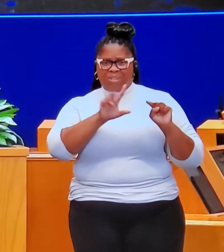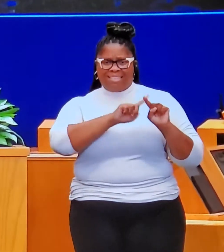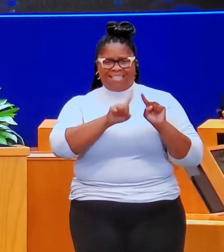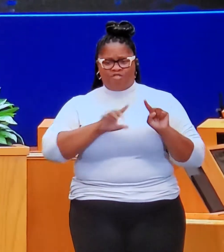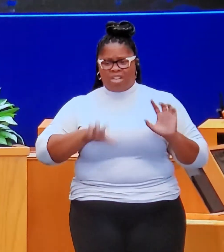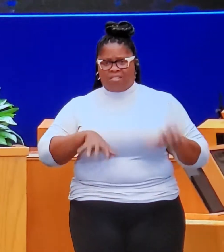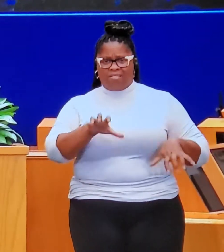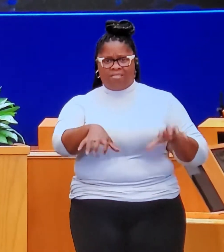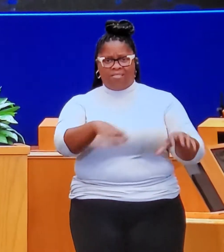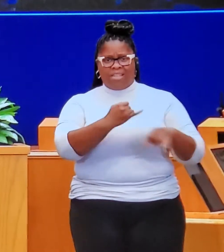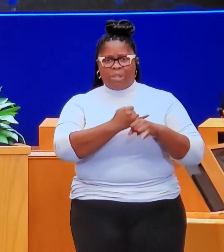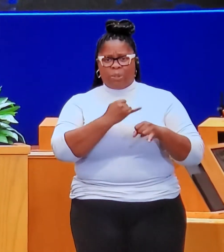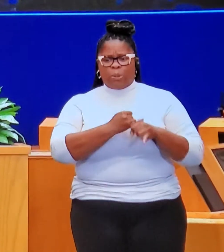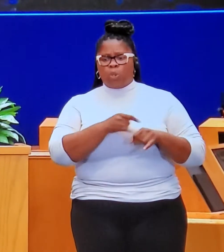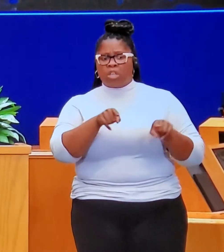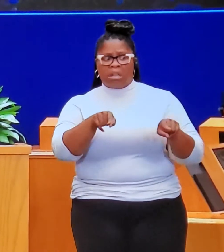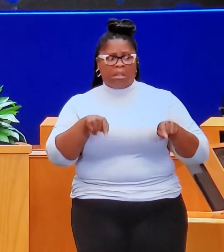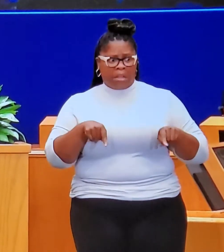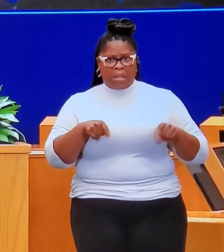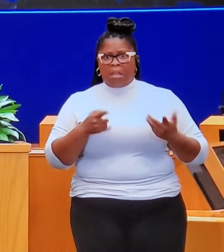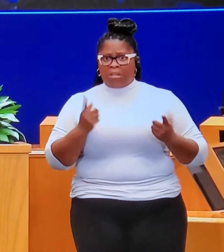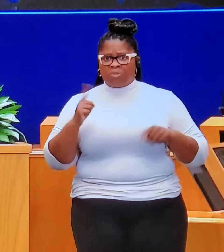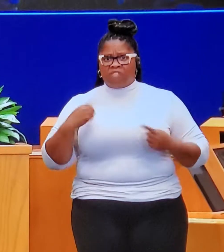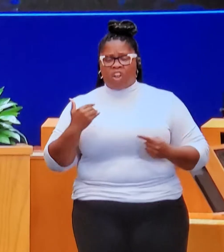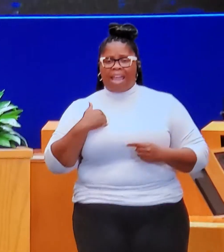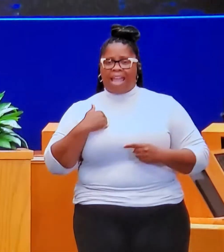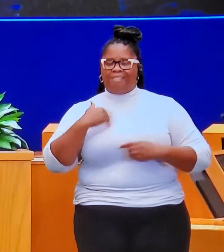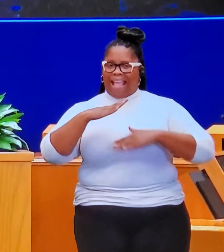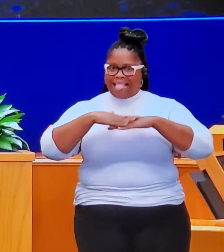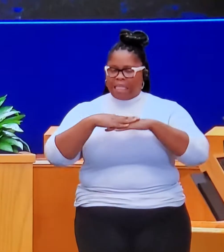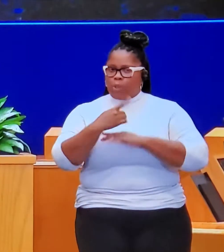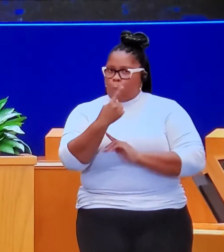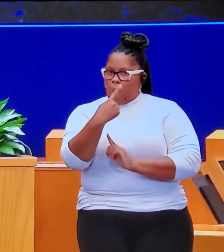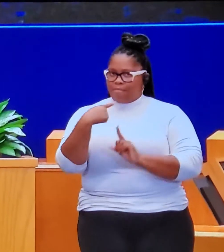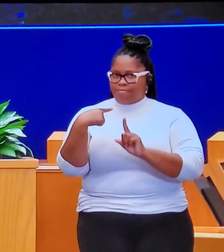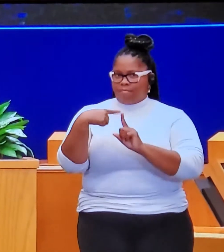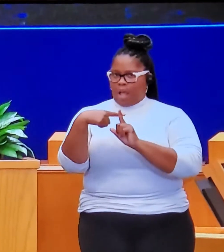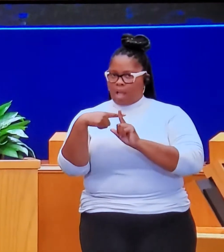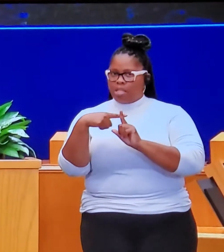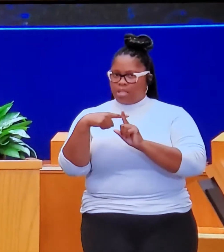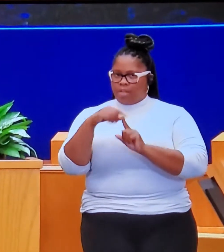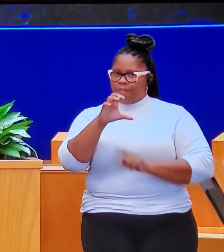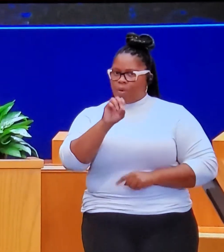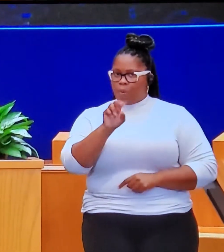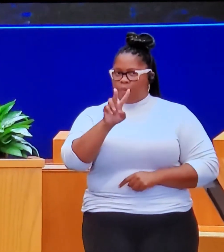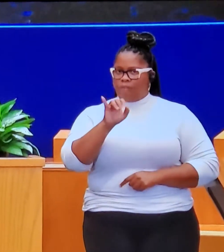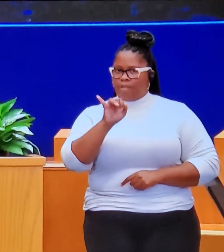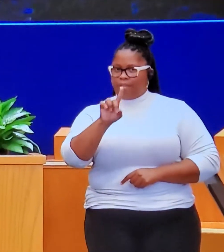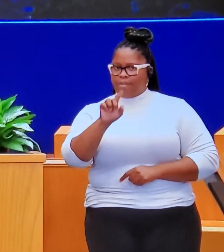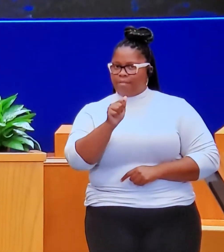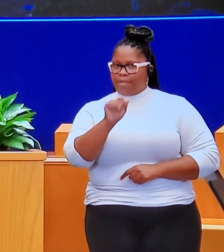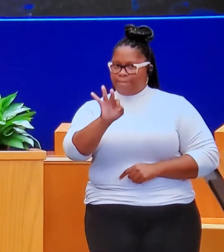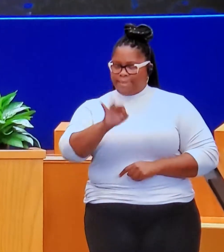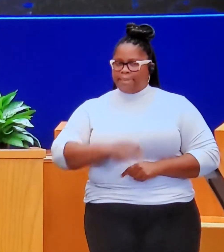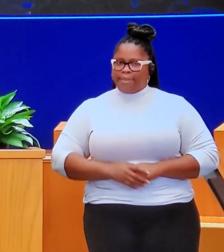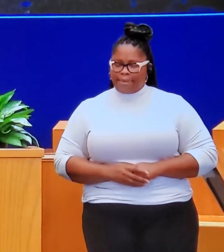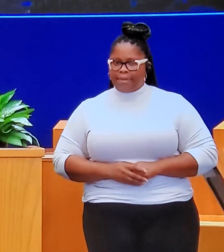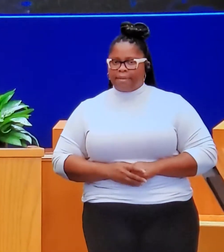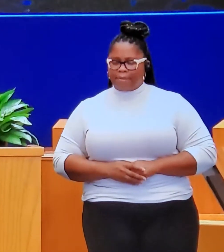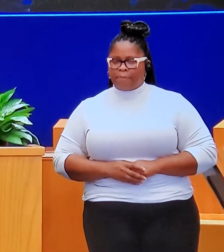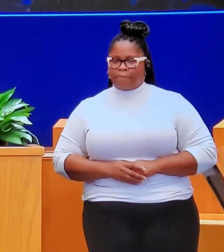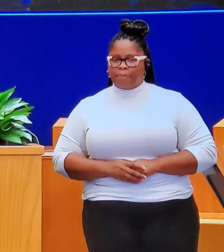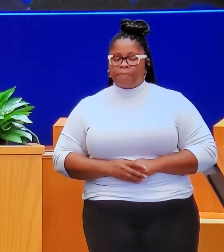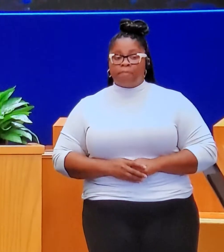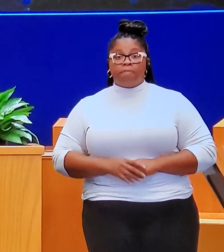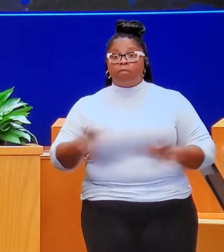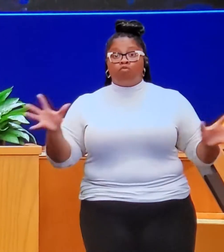institutions where they have at least one positive case of COVID-19. The total